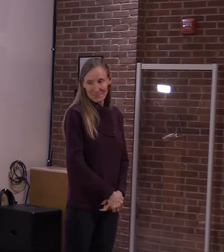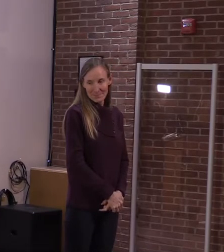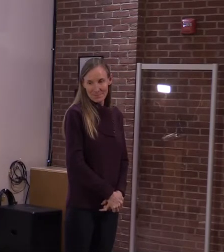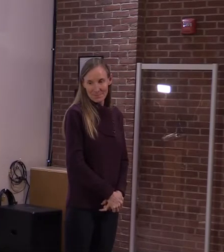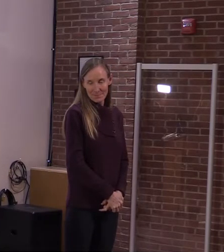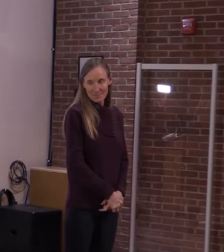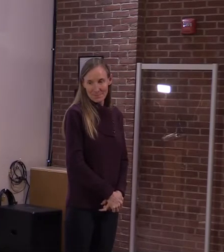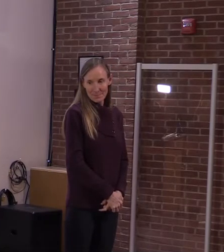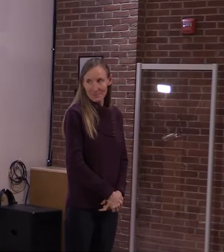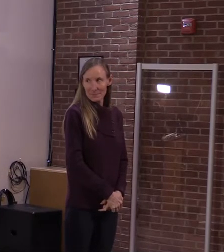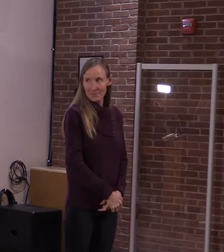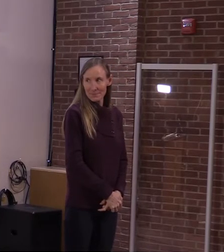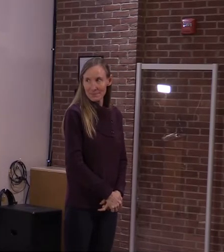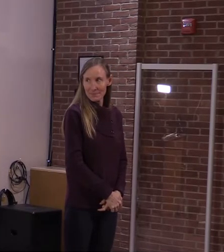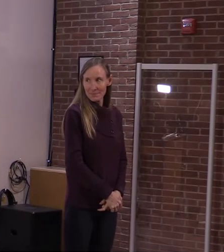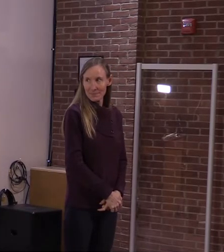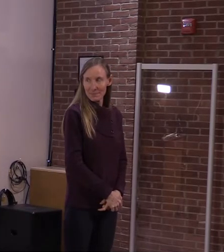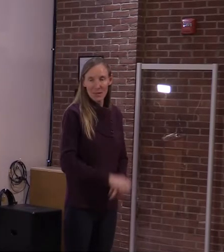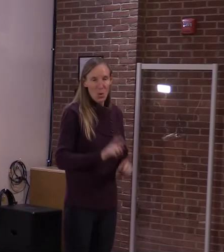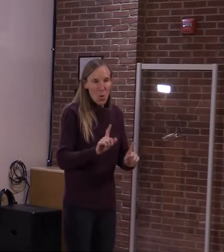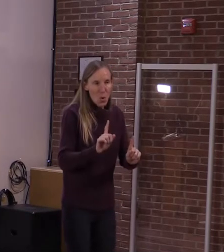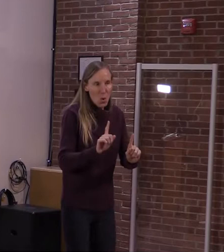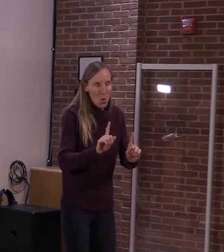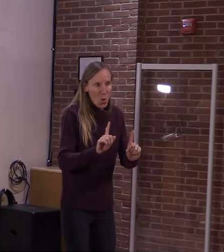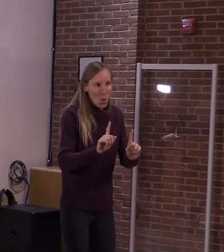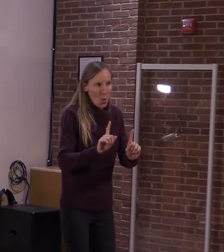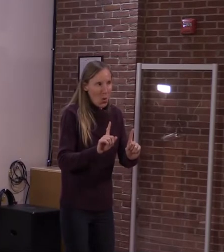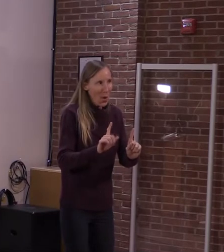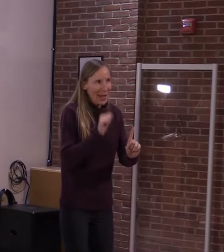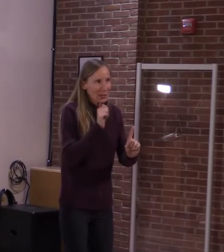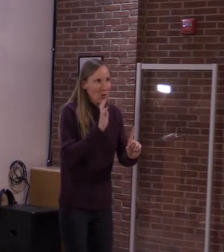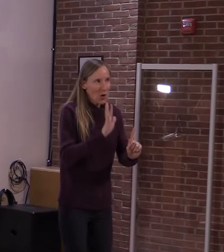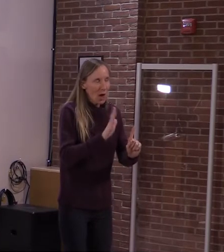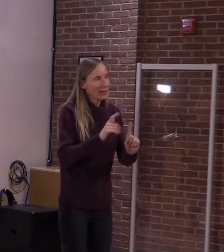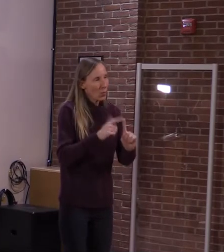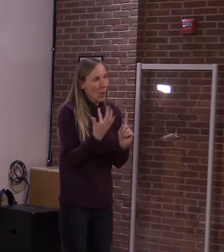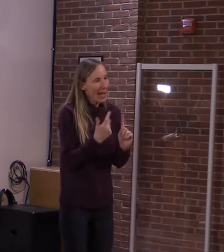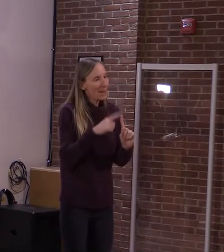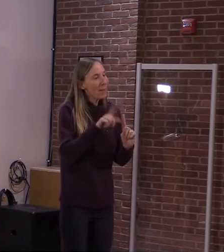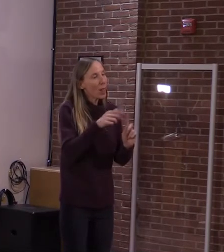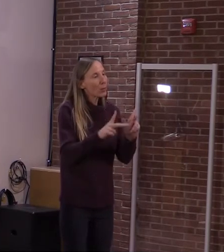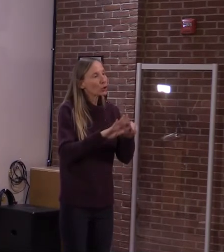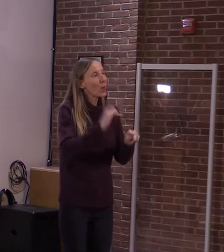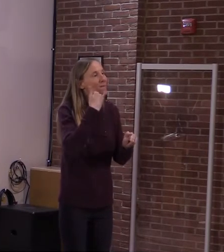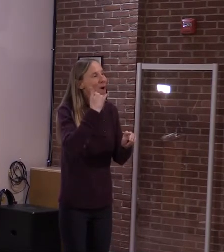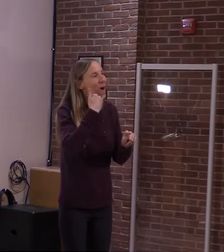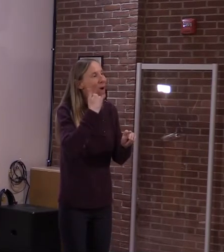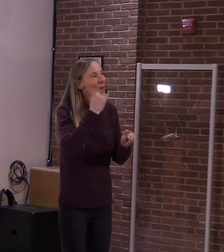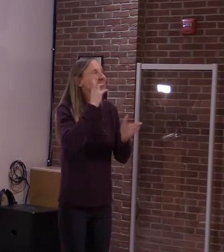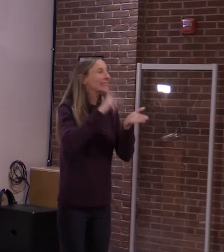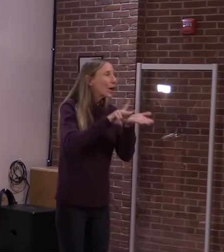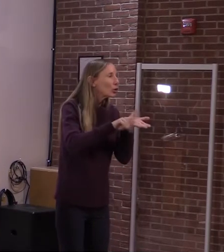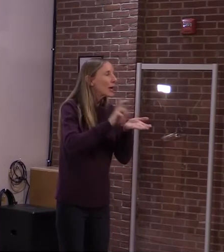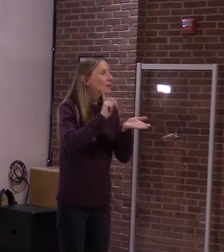I'd appreciate that. Maybe just wait, Greg. We might have somebody on right now that might be able to answer it.